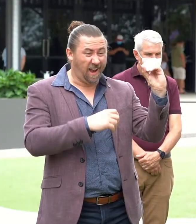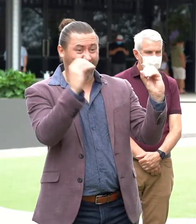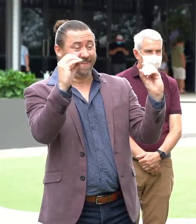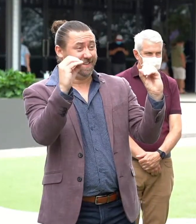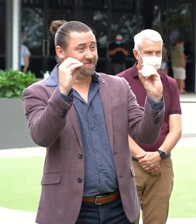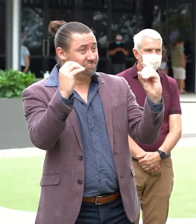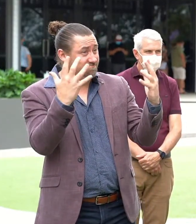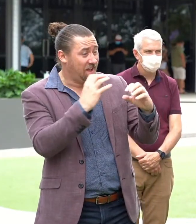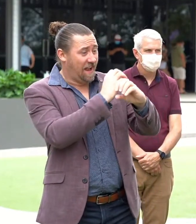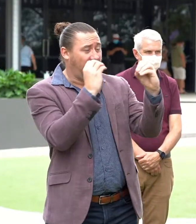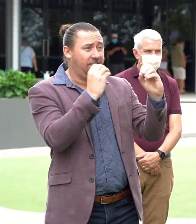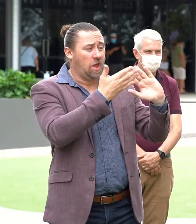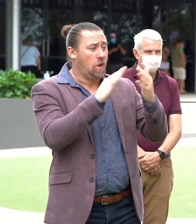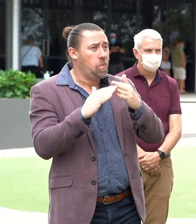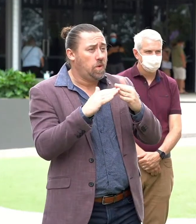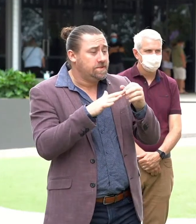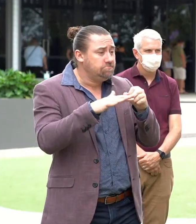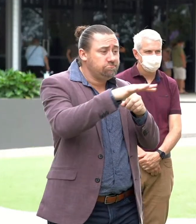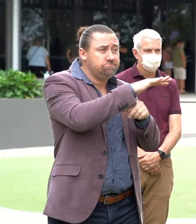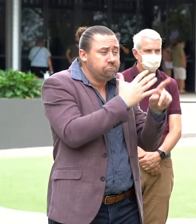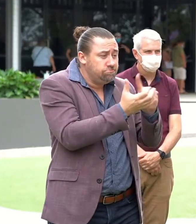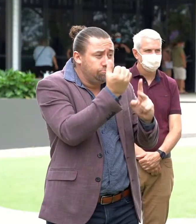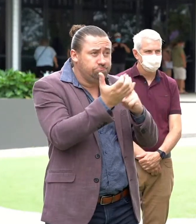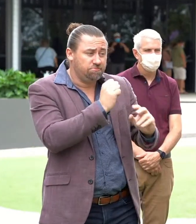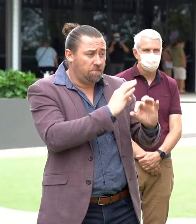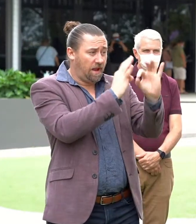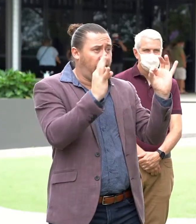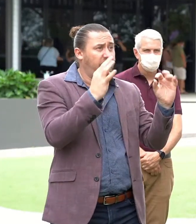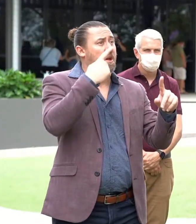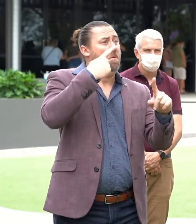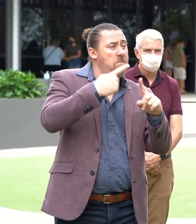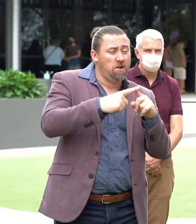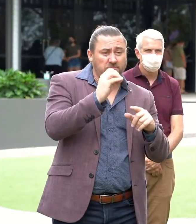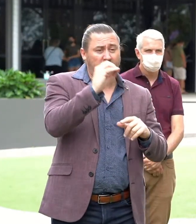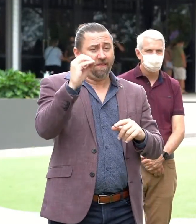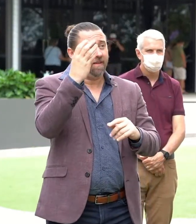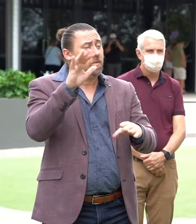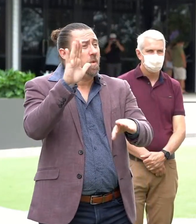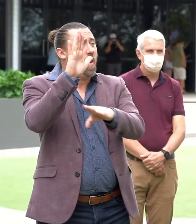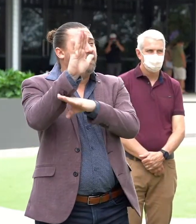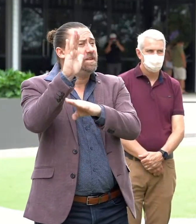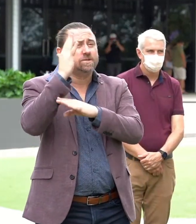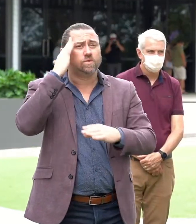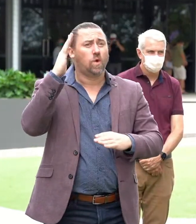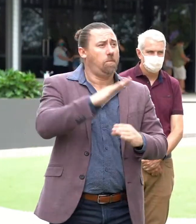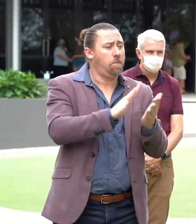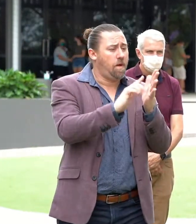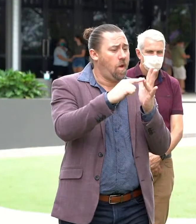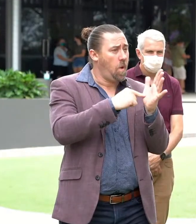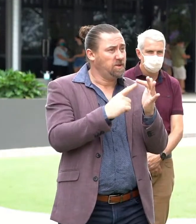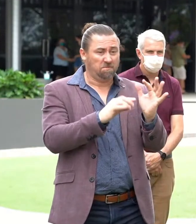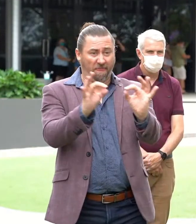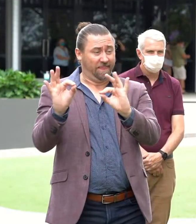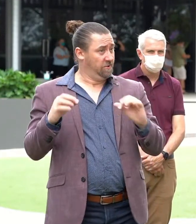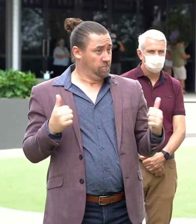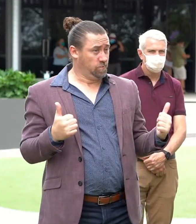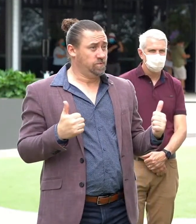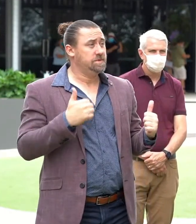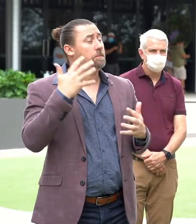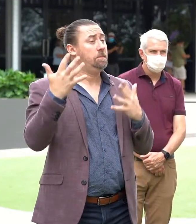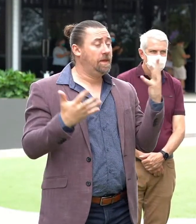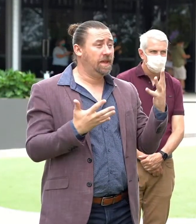We have 0 new cases in the community and 0 cases detected in hotel quarantine. Currently